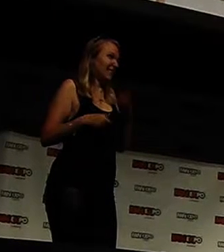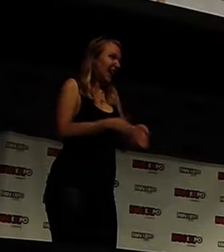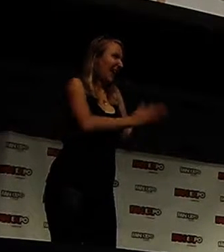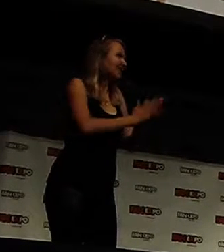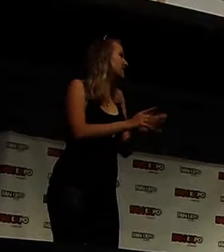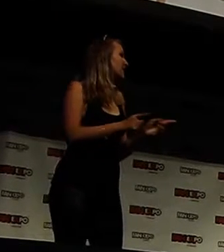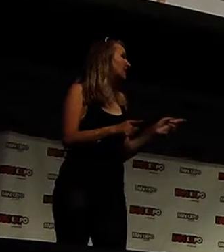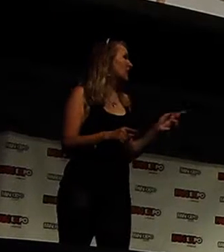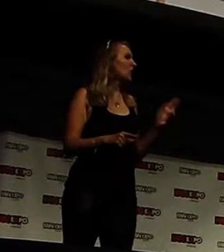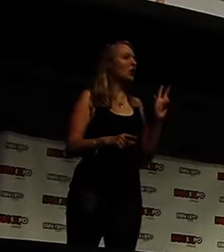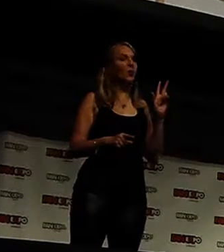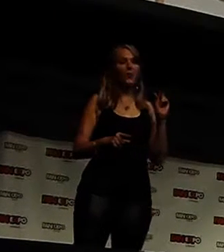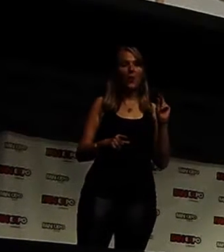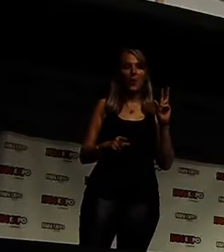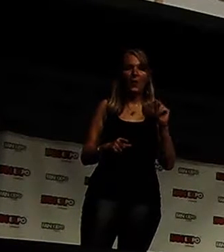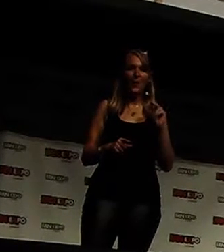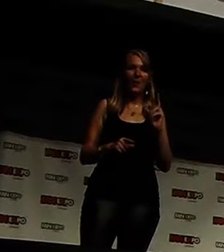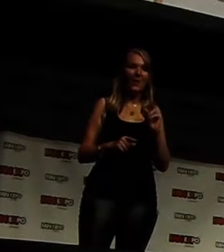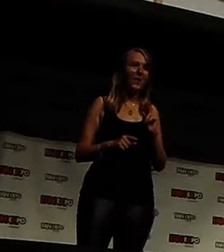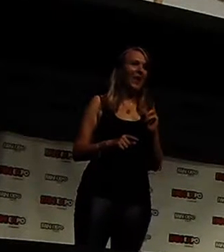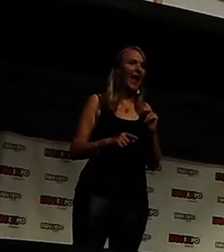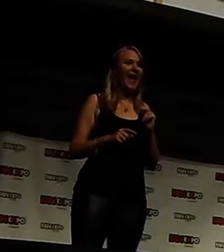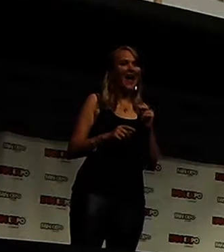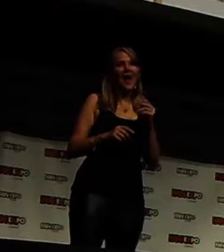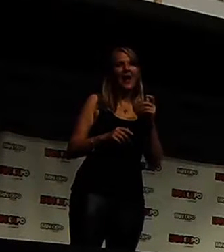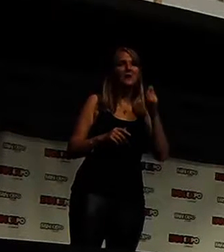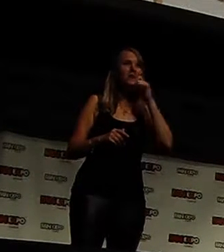No, I think it might be rude, so I don't want to say it.